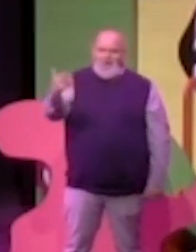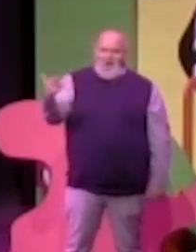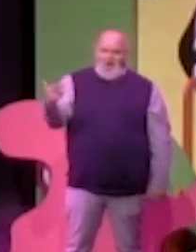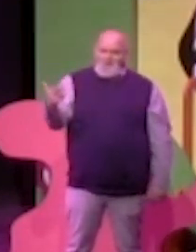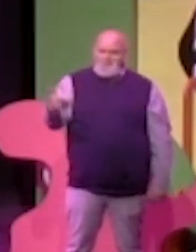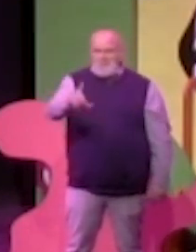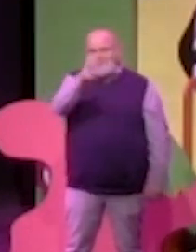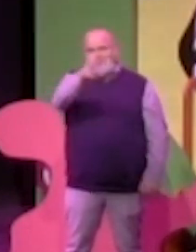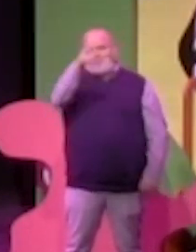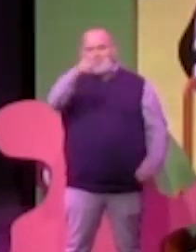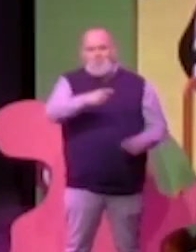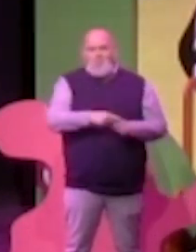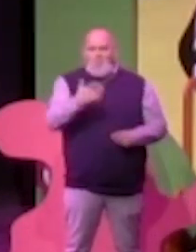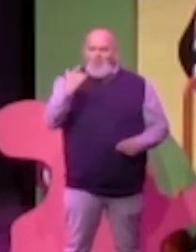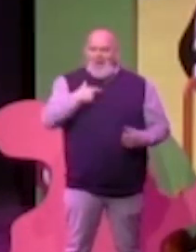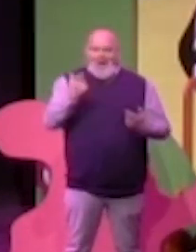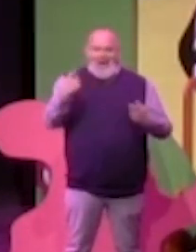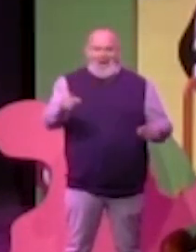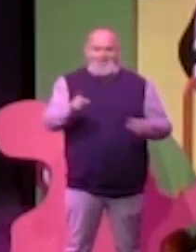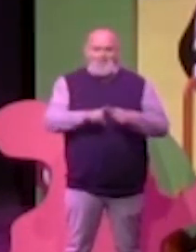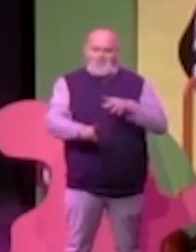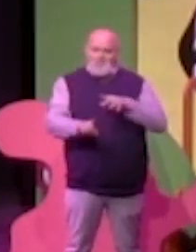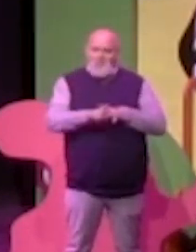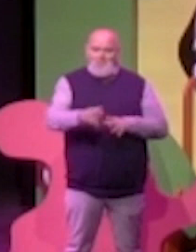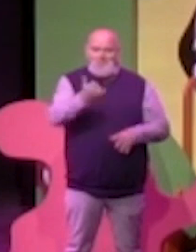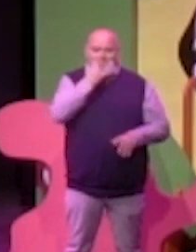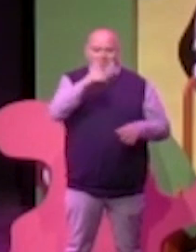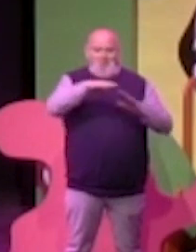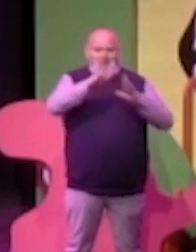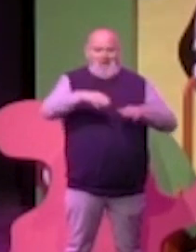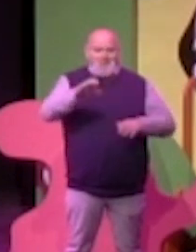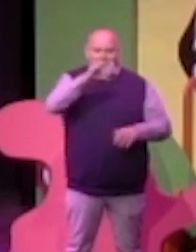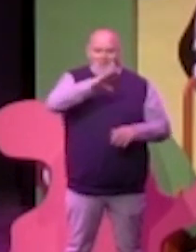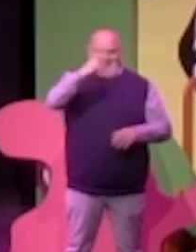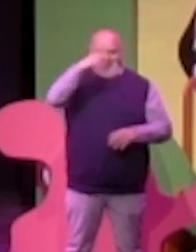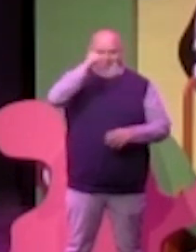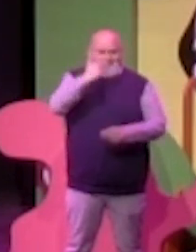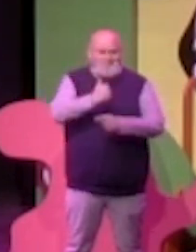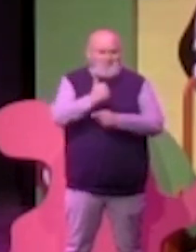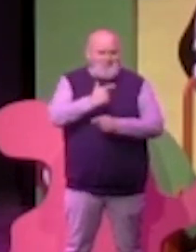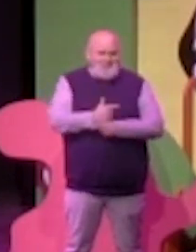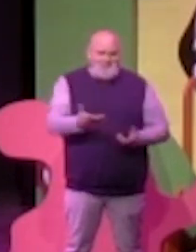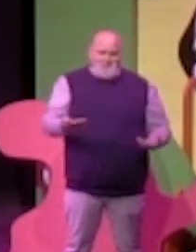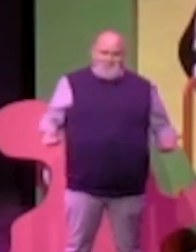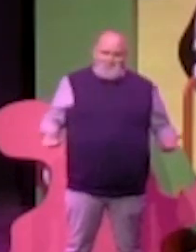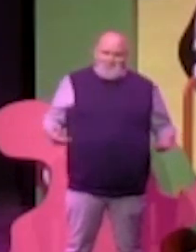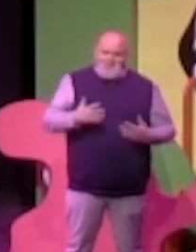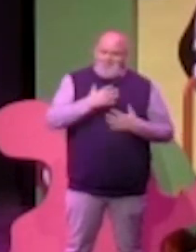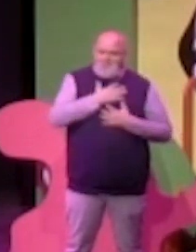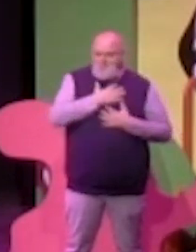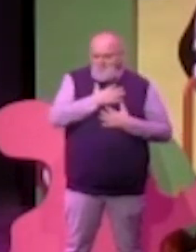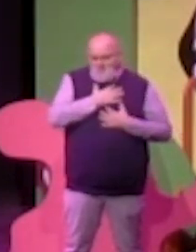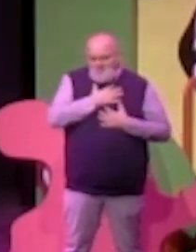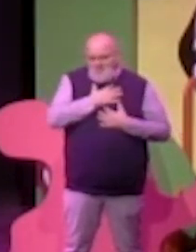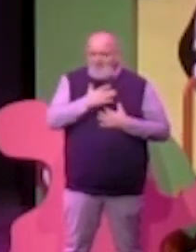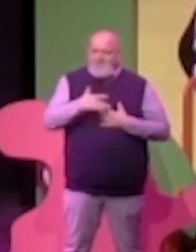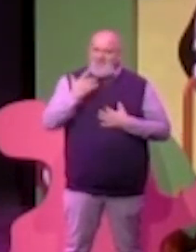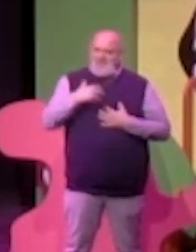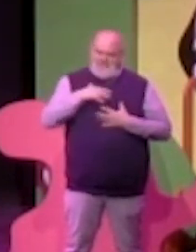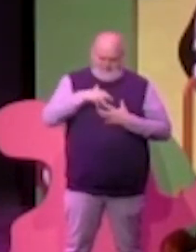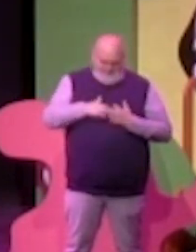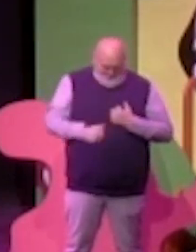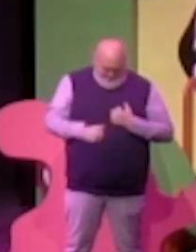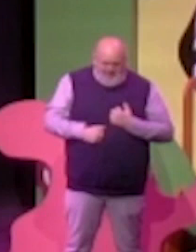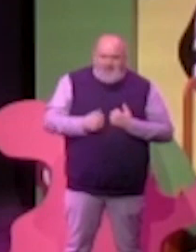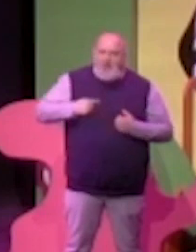point blank because he just happened to show up at the wrong house and was looking for his siblings. It's tearing us down.